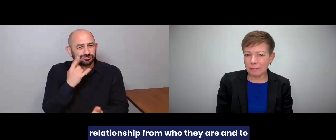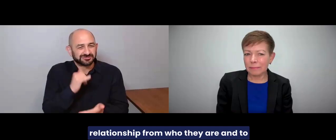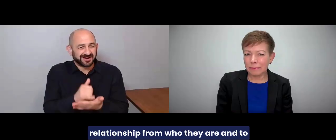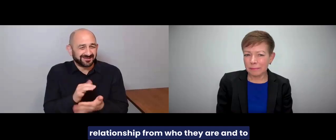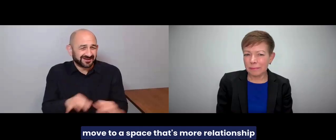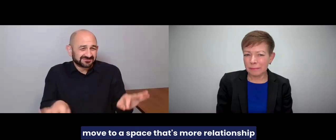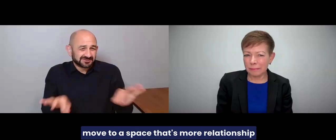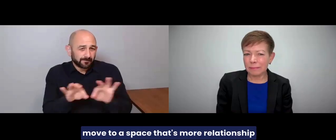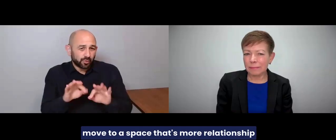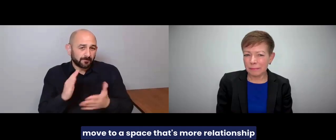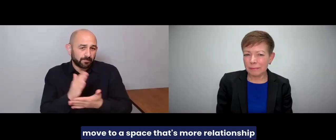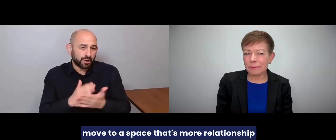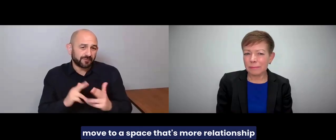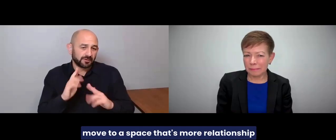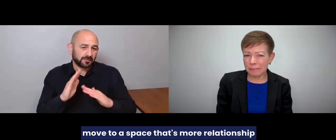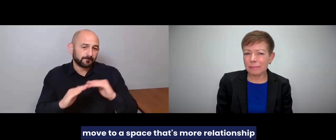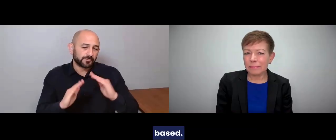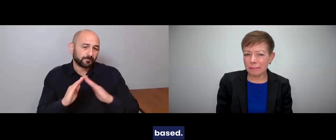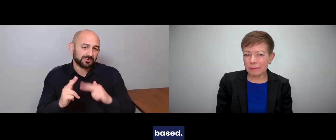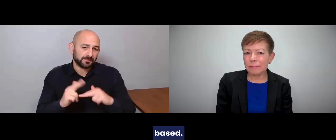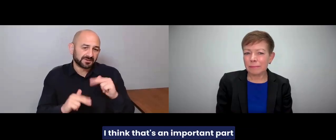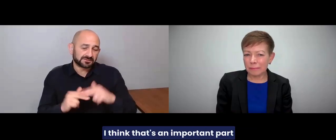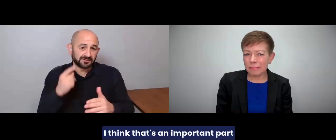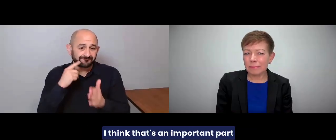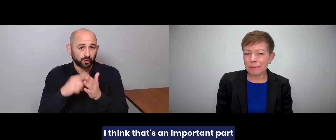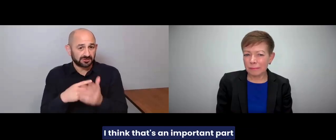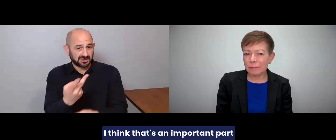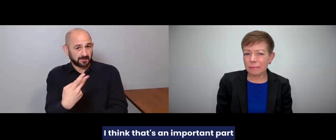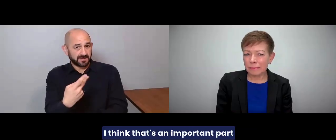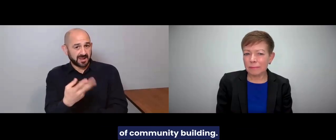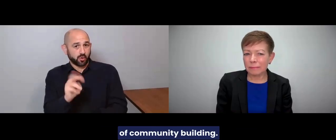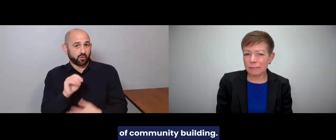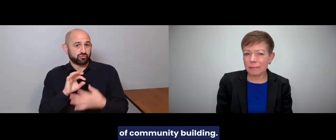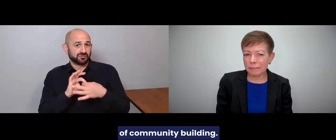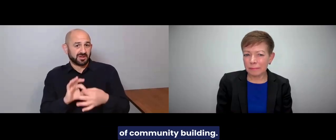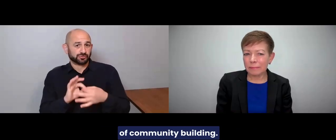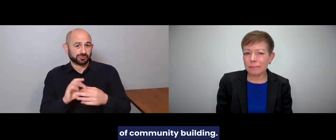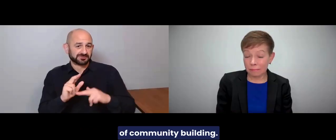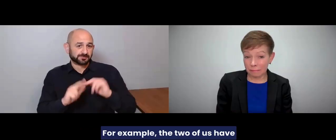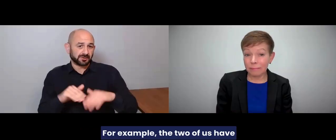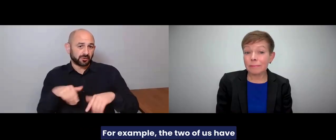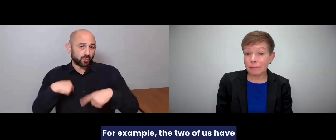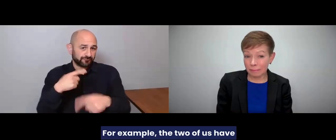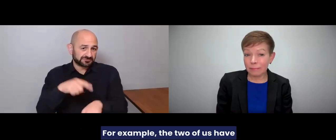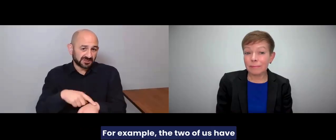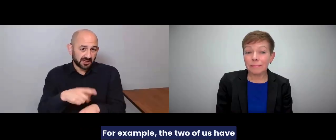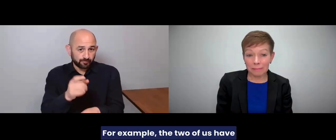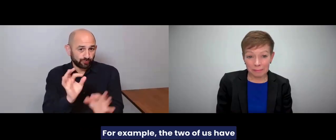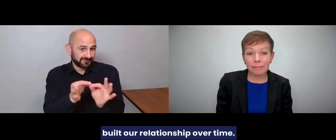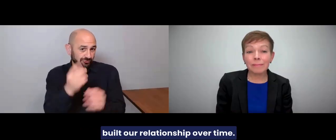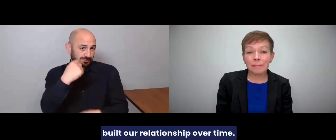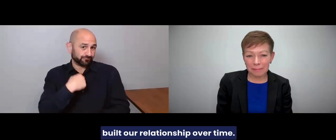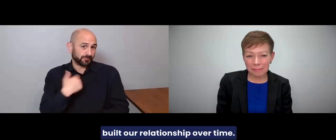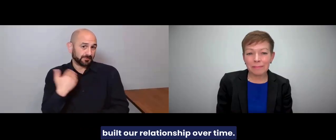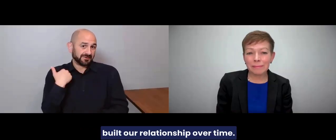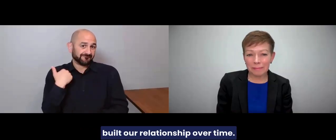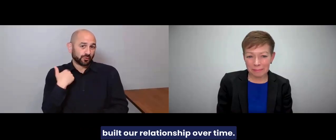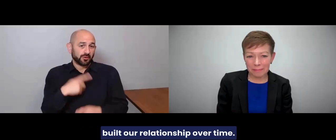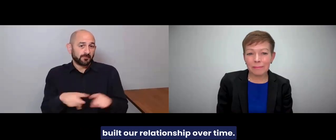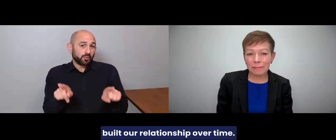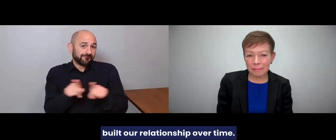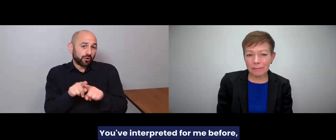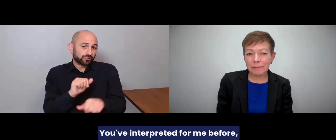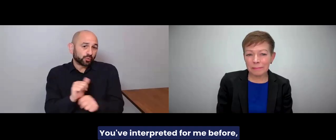they are and to move to a space that's more relationship based. I think that's an important part of community building. For example, the two of us have built our relationship